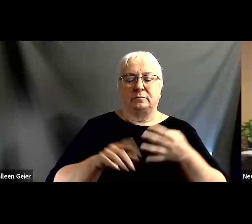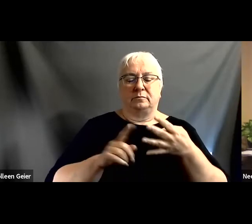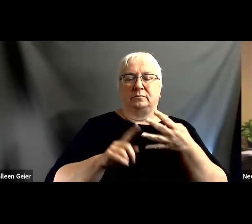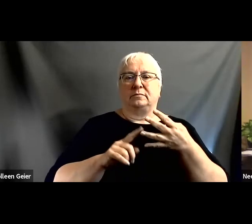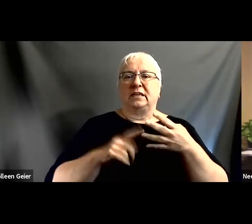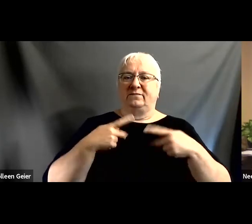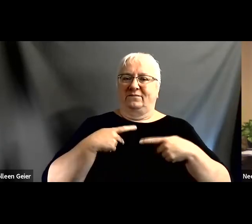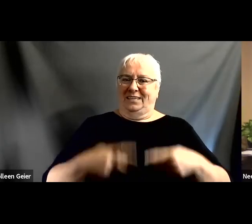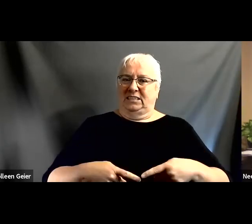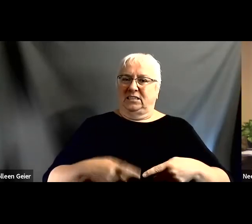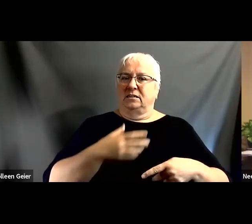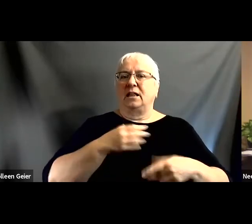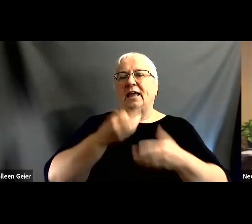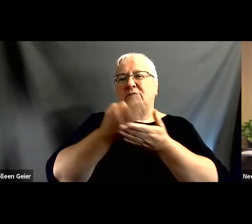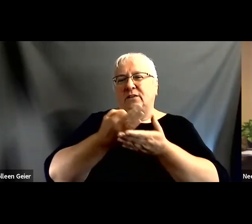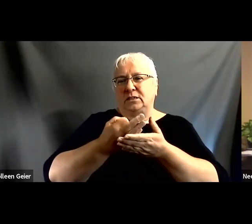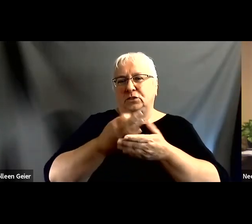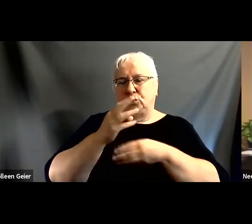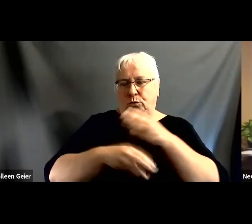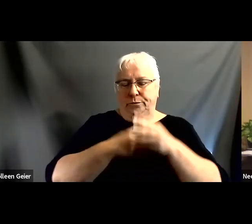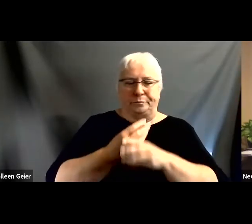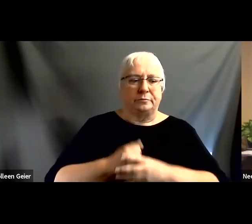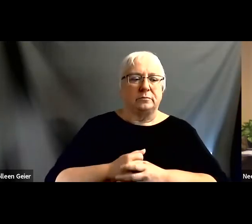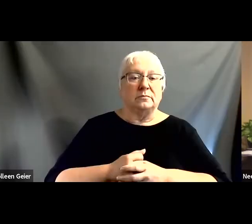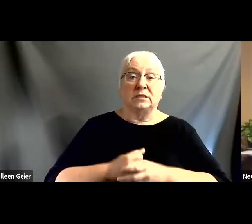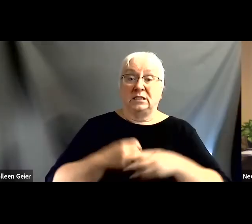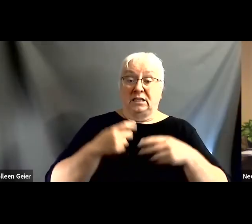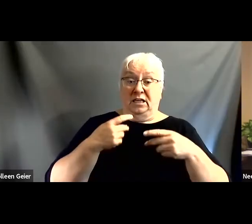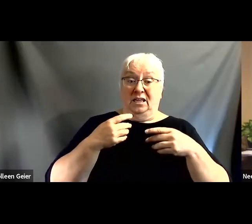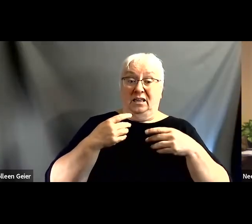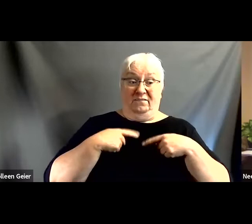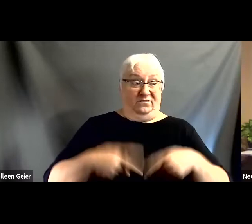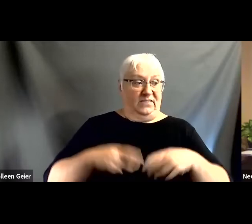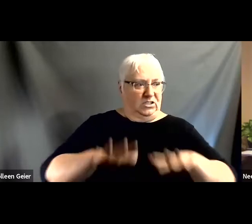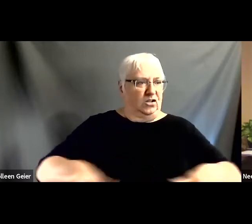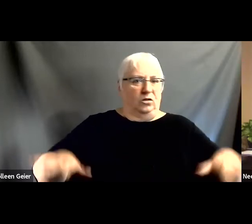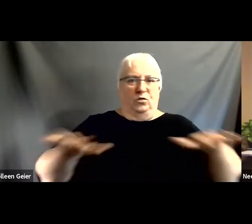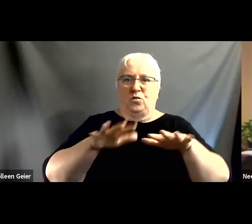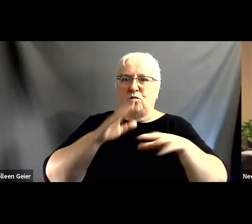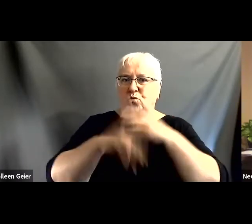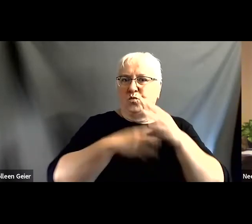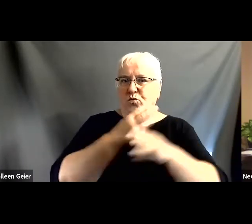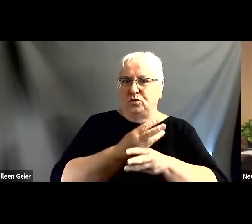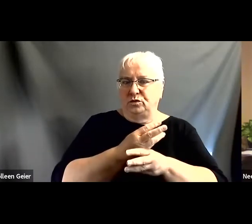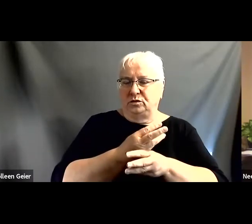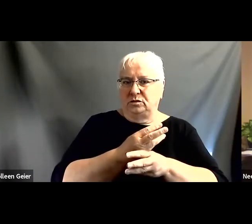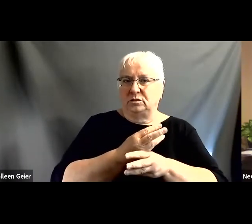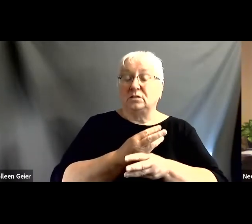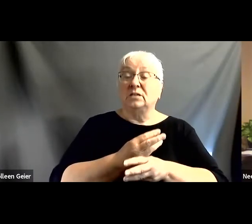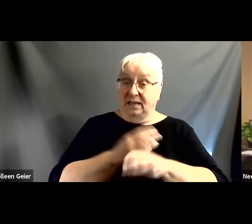The physical world that we create around us is related to the sociological, which means that we cater to the